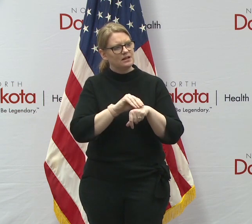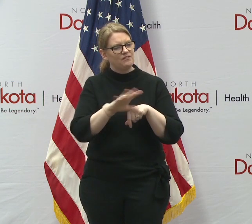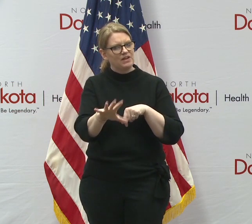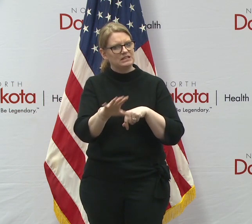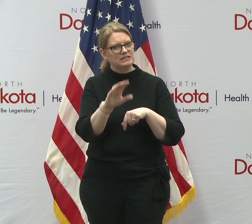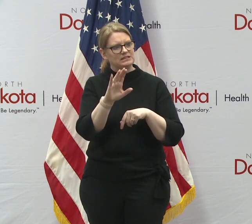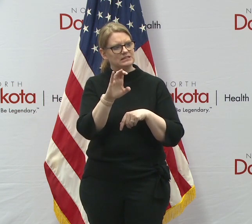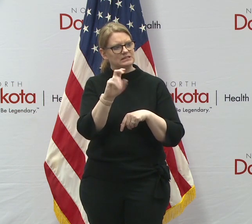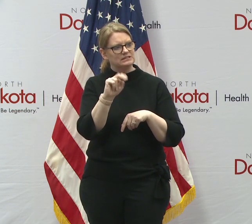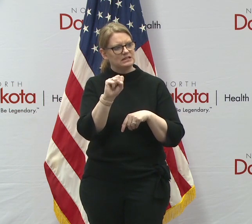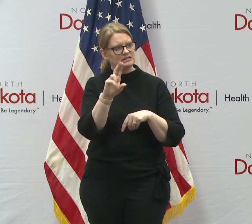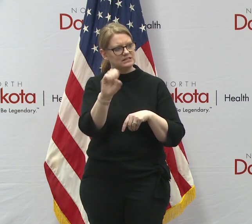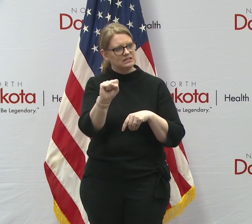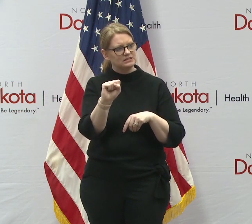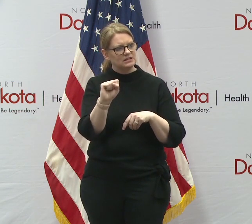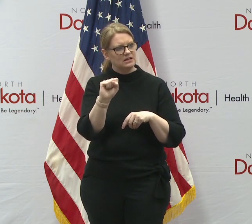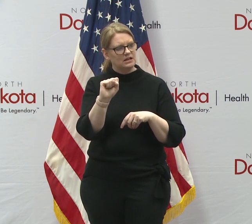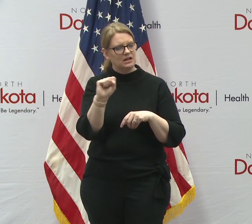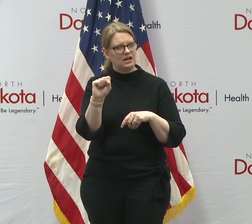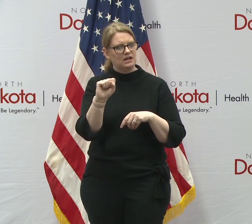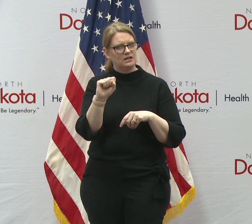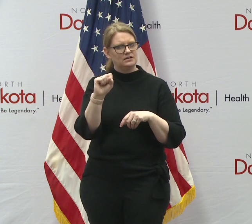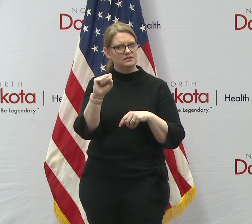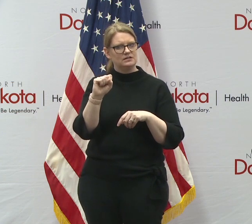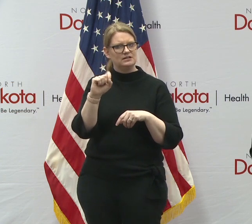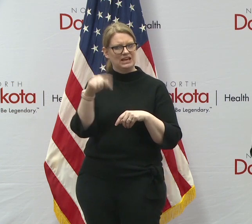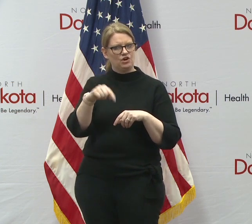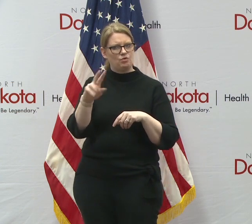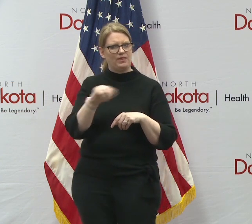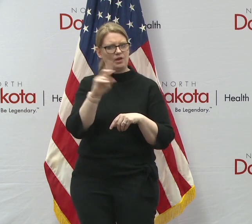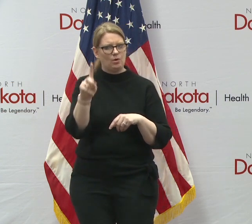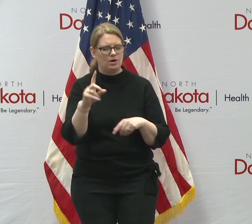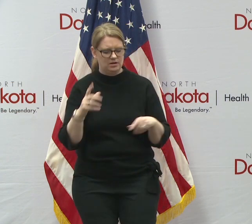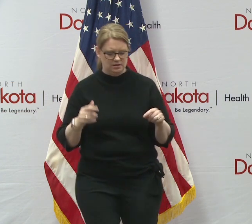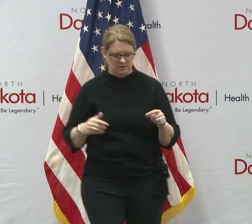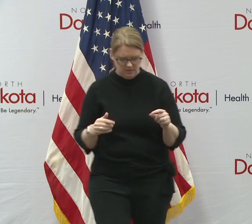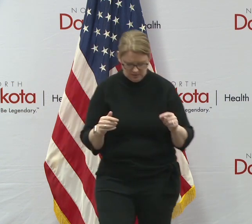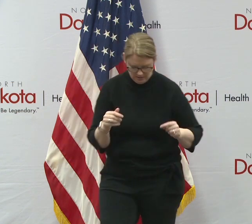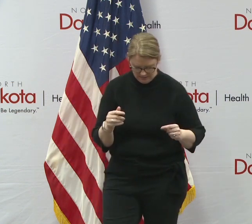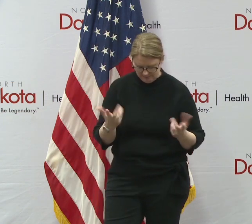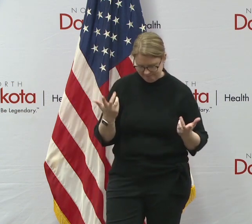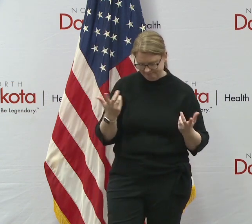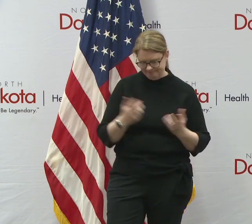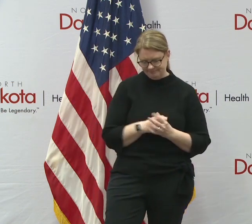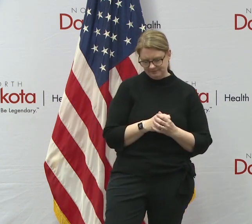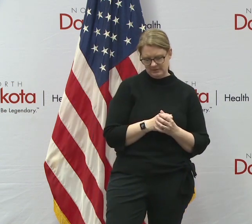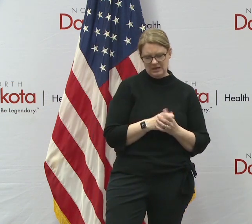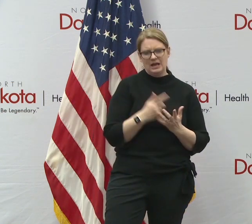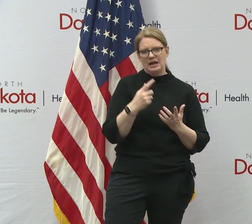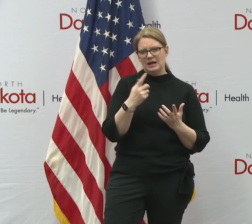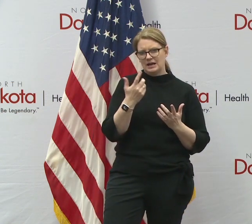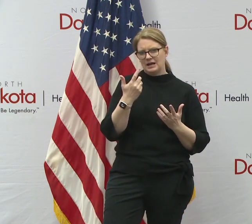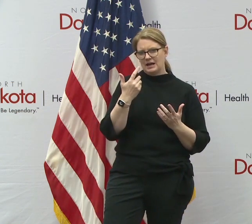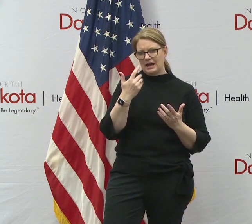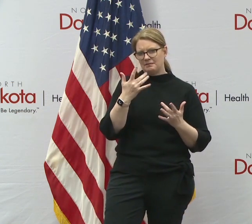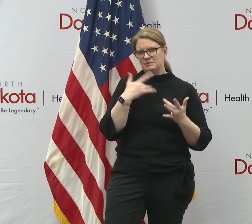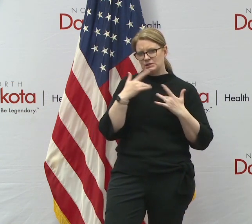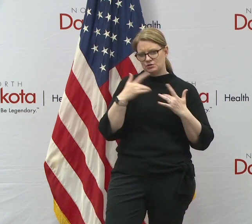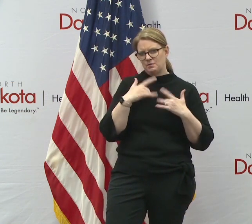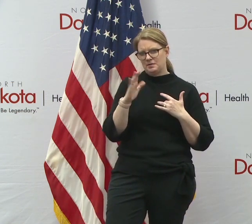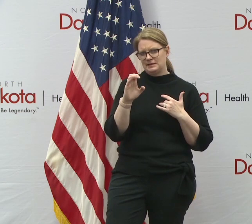and federal dollars in North Dakota as a product? It is a question around that I'm concerned about the census,